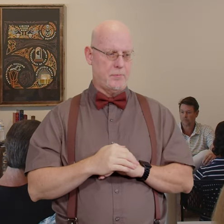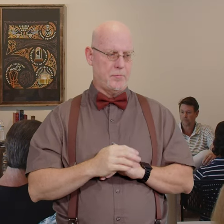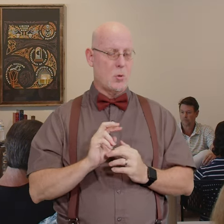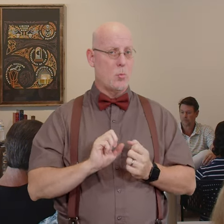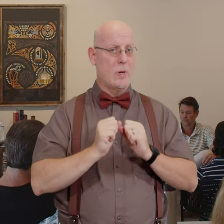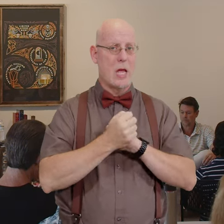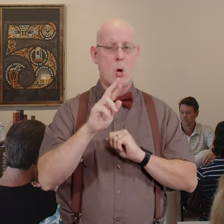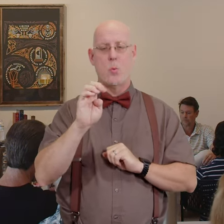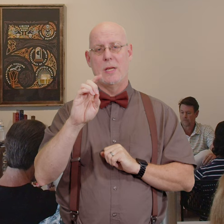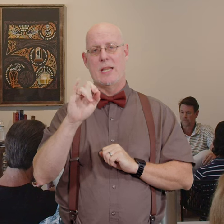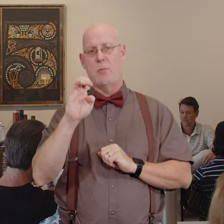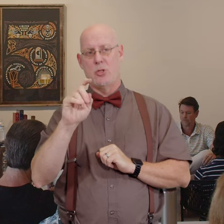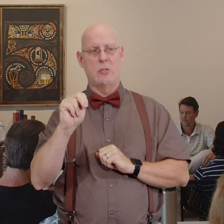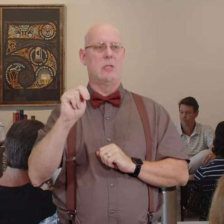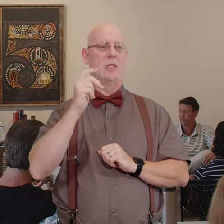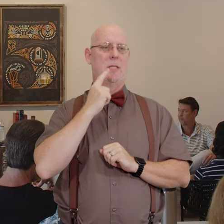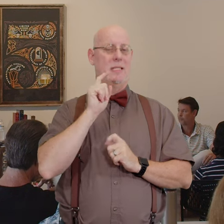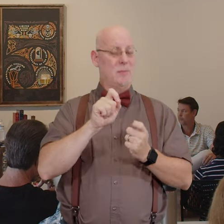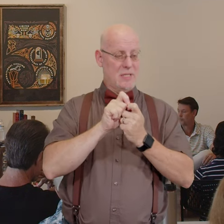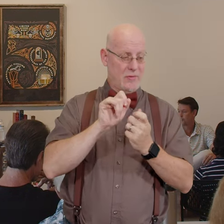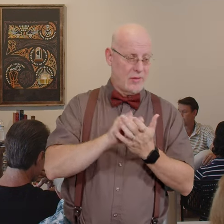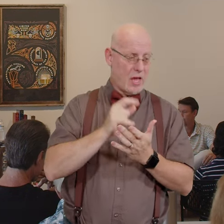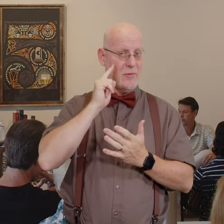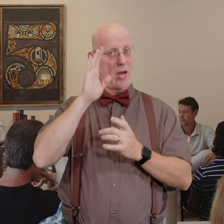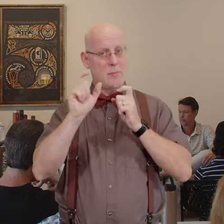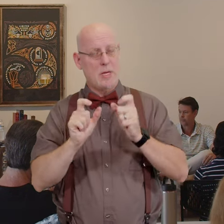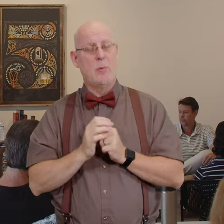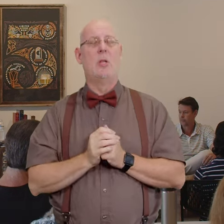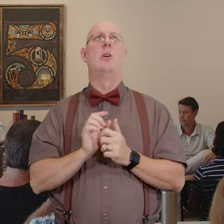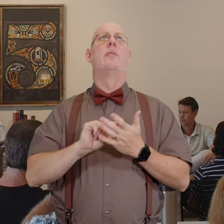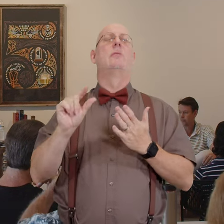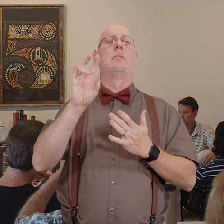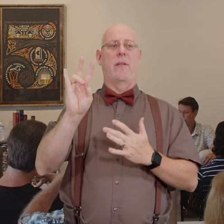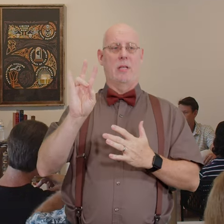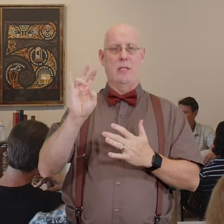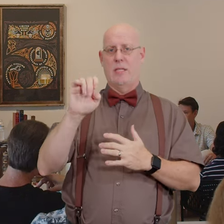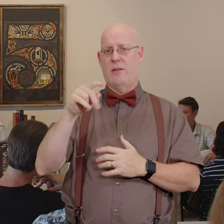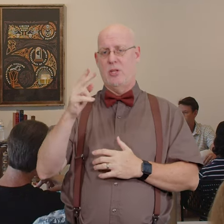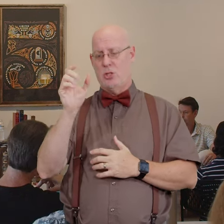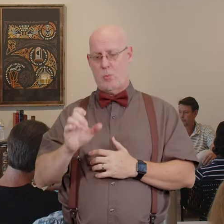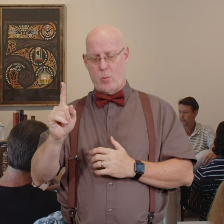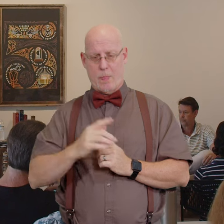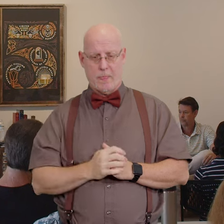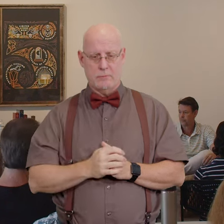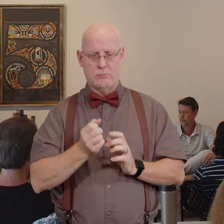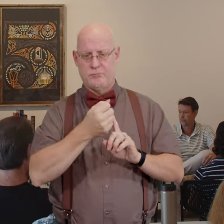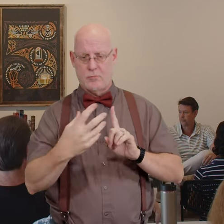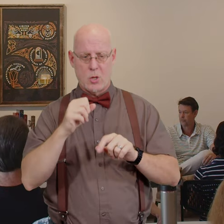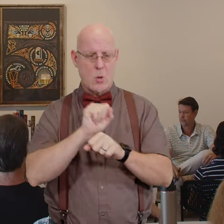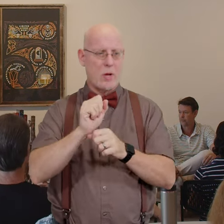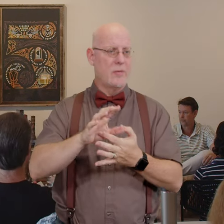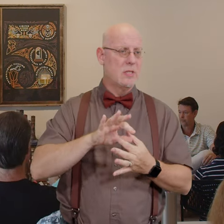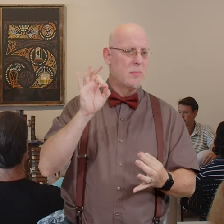out redemption, and I would argue the specificity of it for God's people in verse 7 of Ephesians 1. He lays